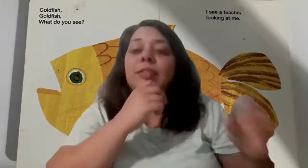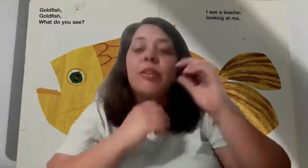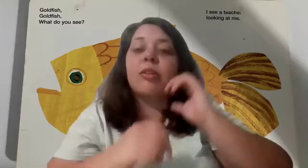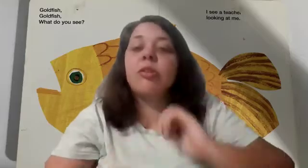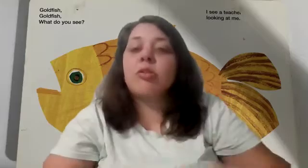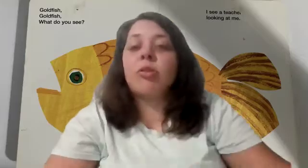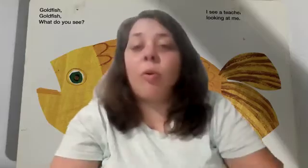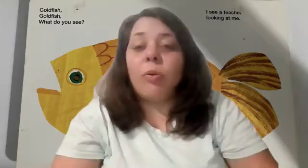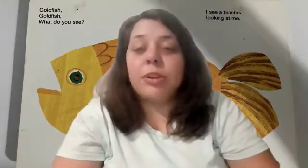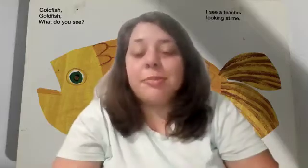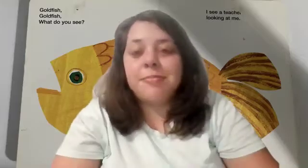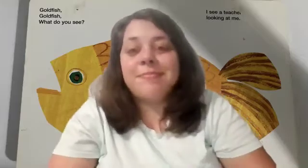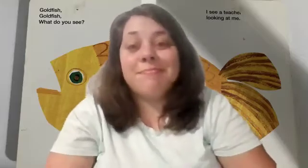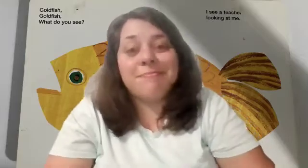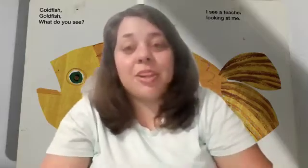And for